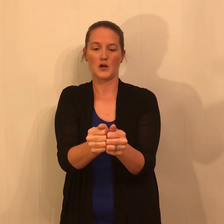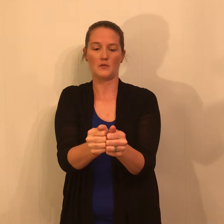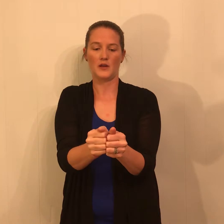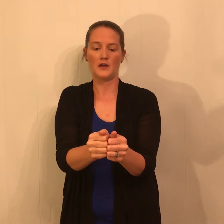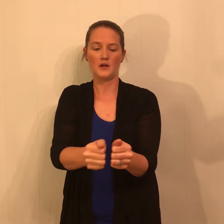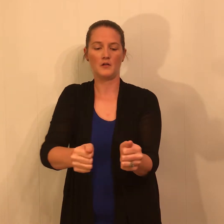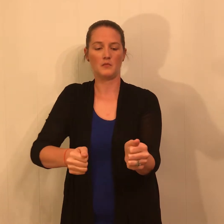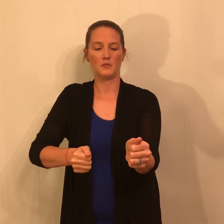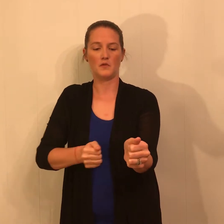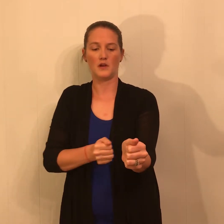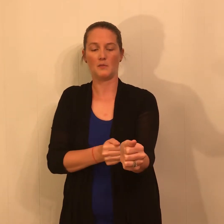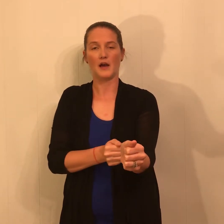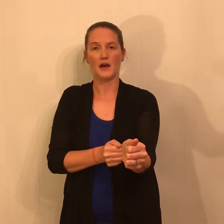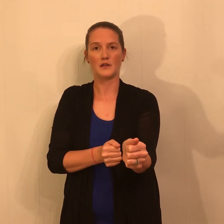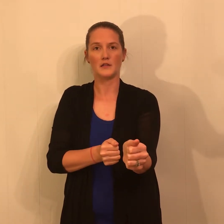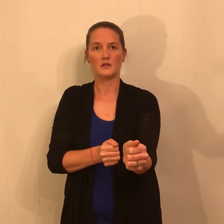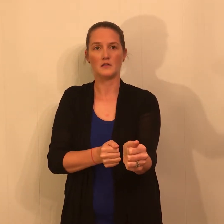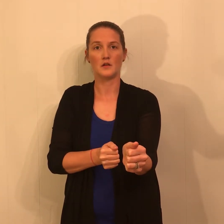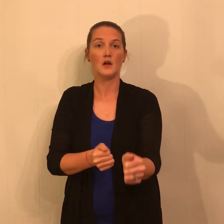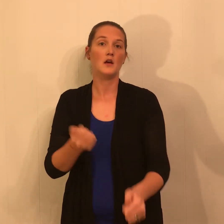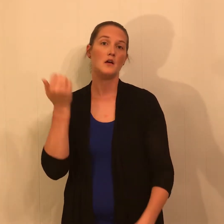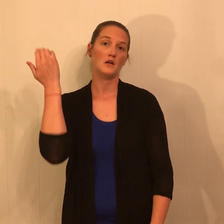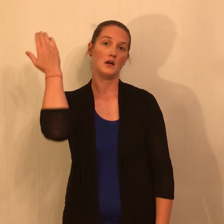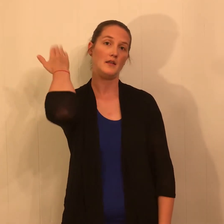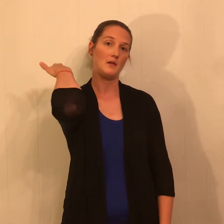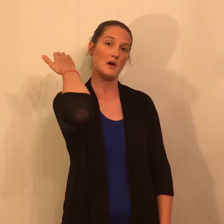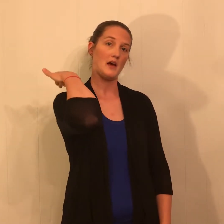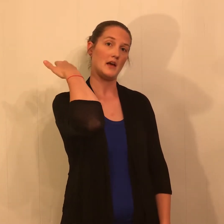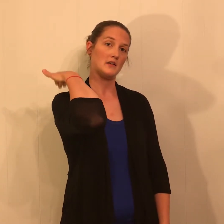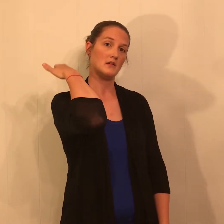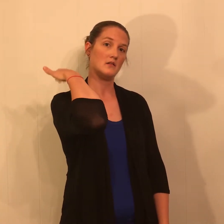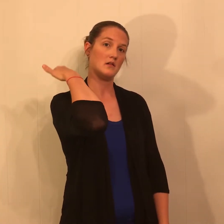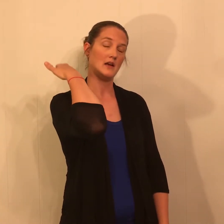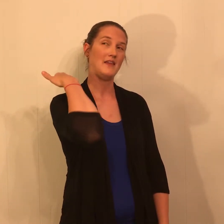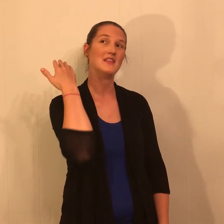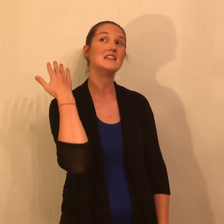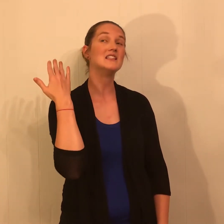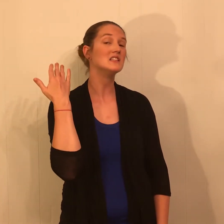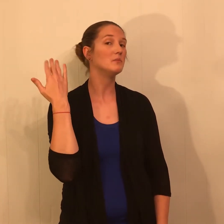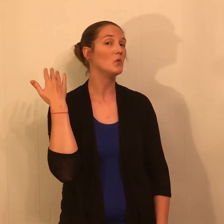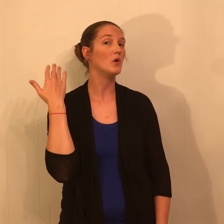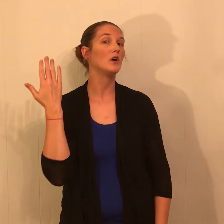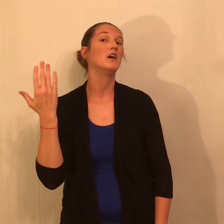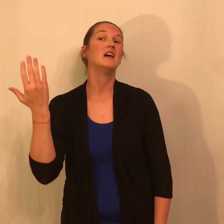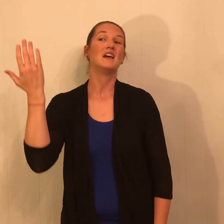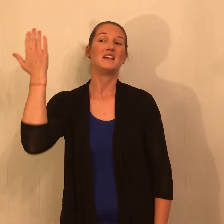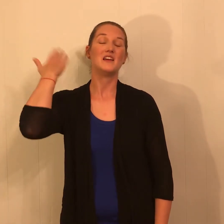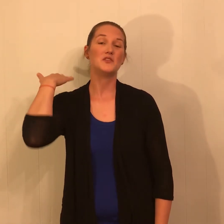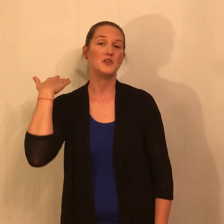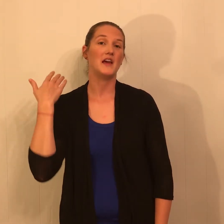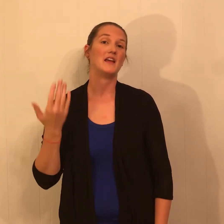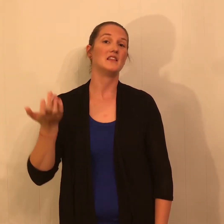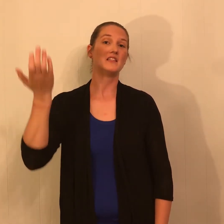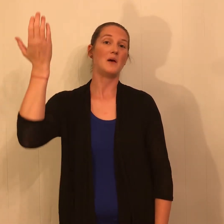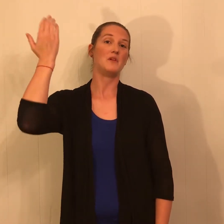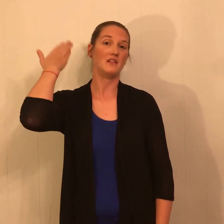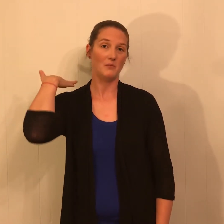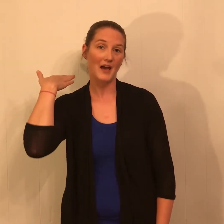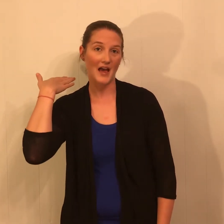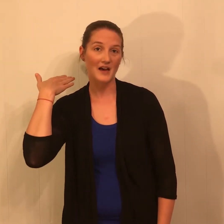Starting here, moving it behind. And then behind. And this is more yesterday. This happened in the past.